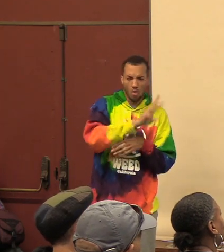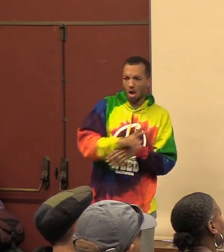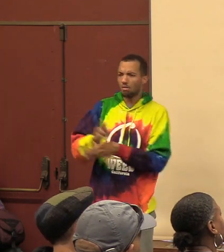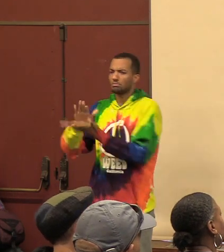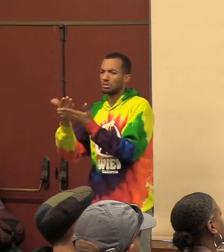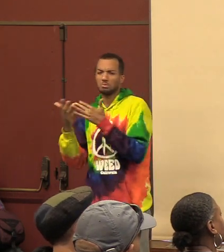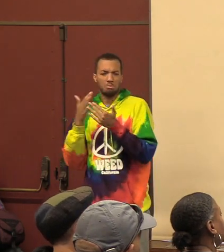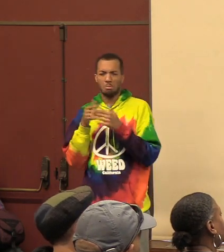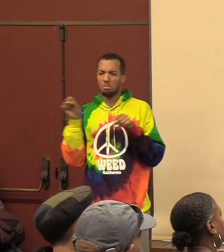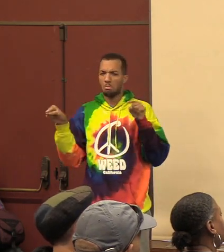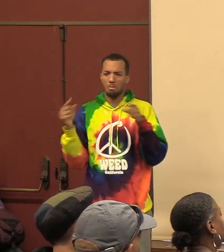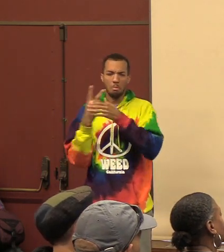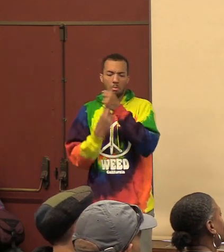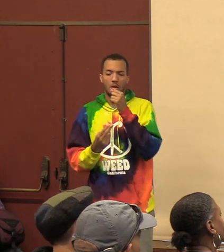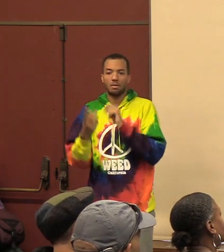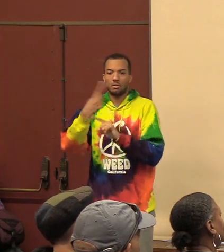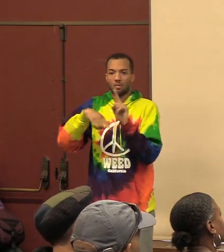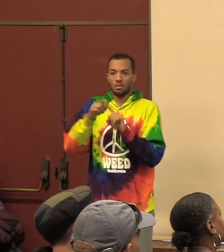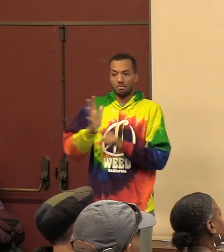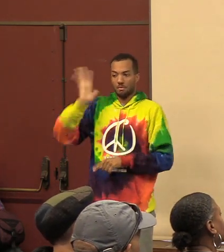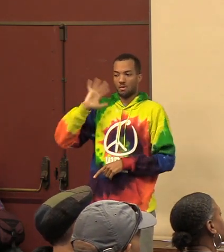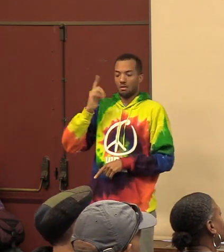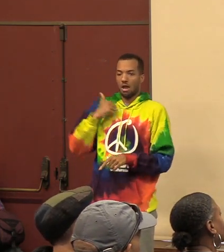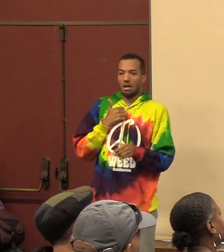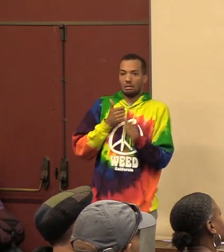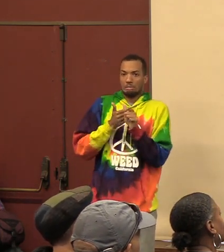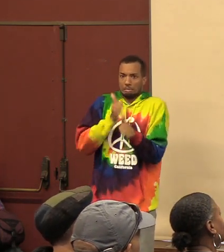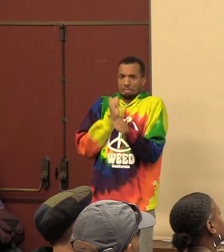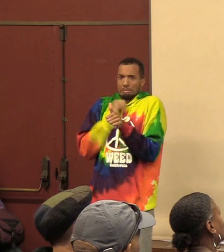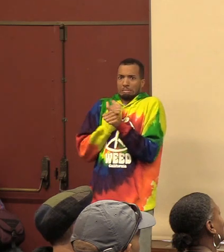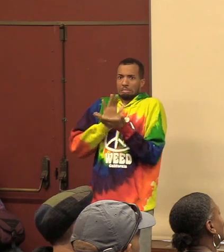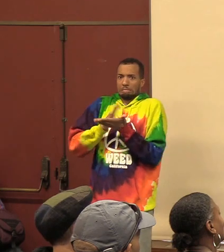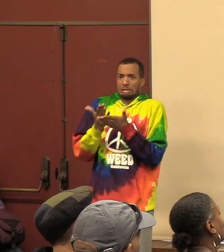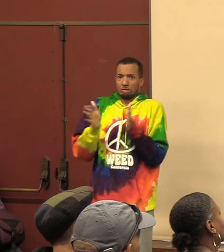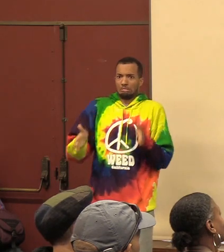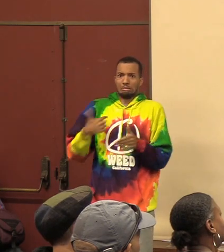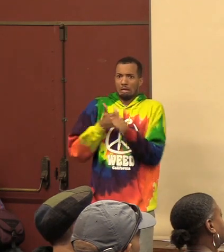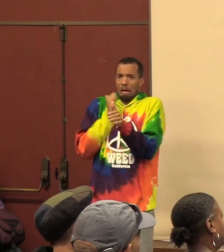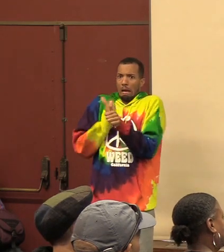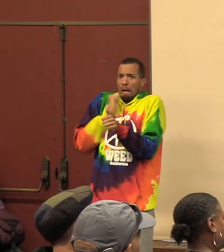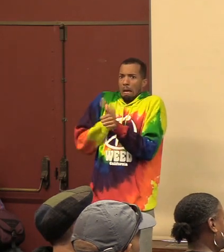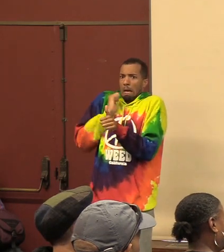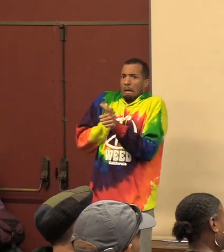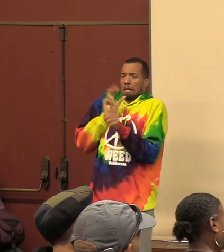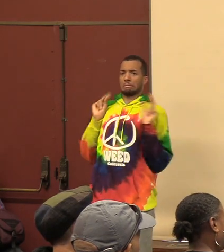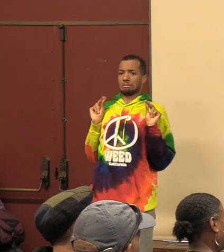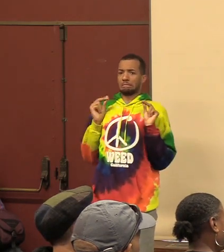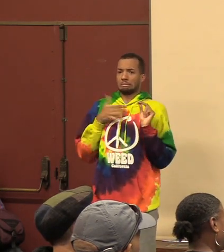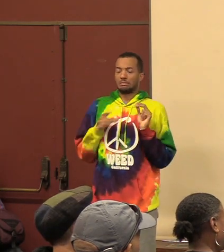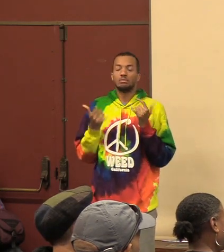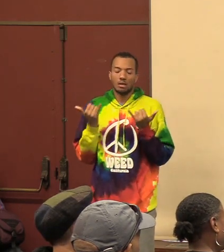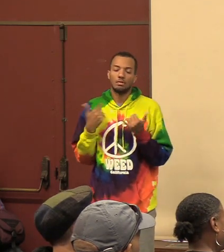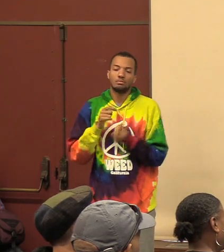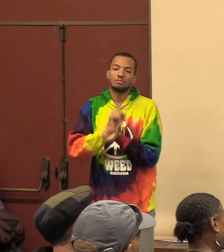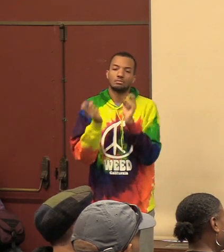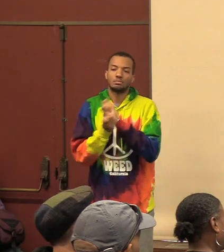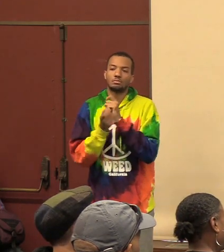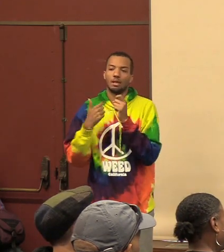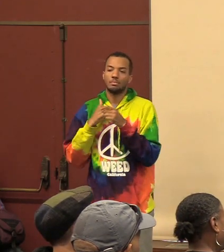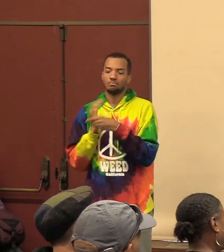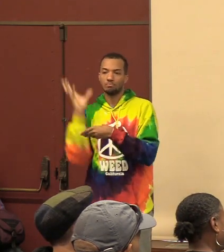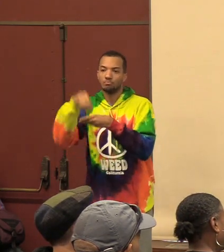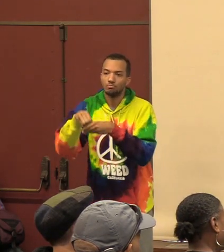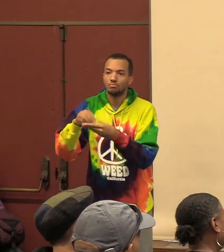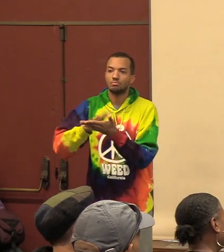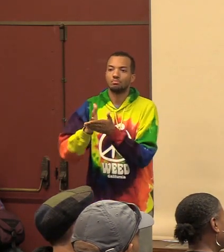When there was a time I was hiding from the kitchen, I didn't want to have anything to do with it. But gosh, you guys, we are one